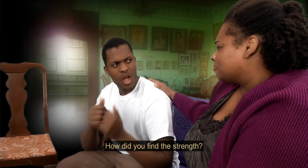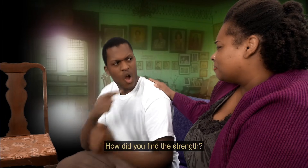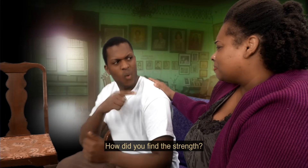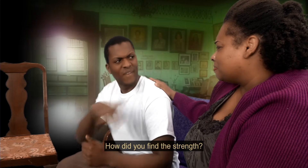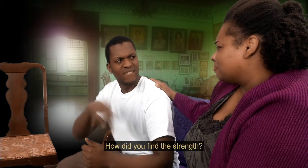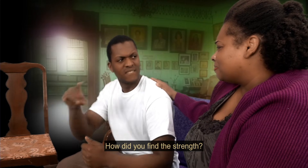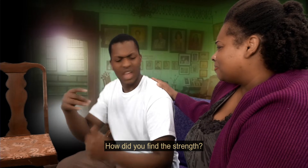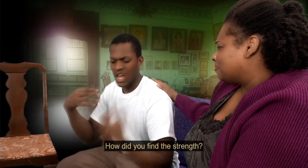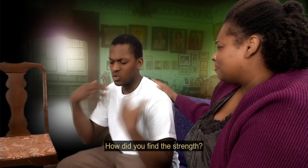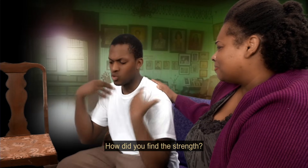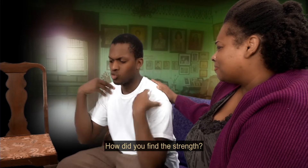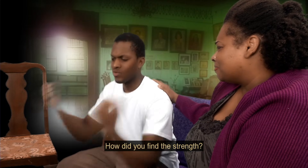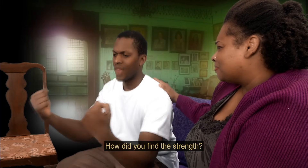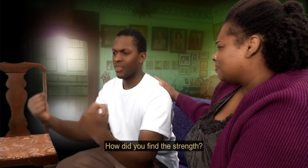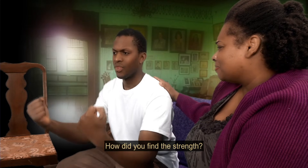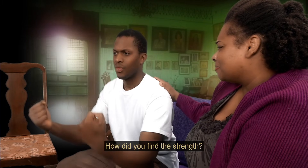How did you find the strength?